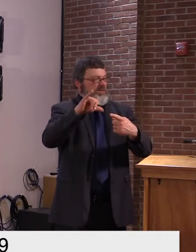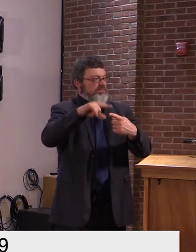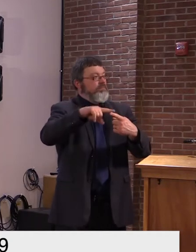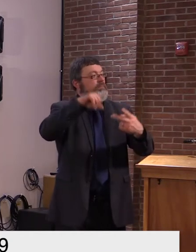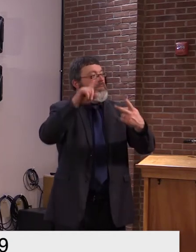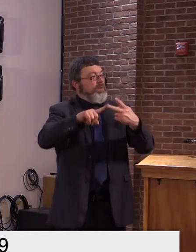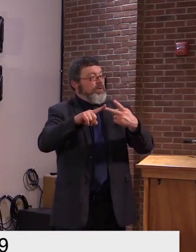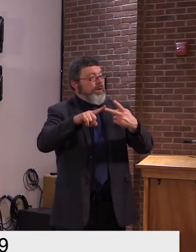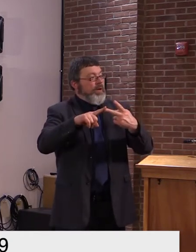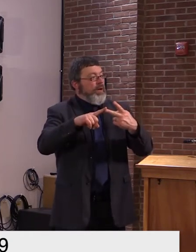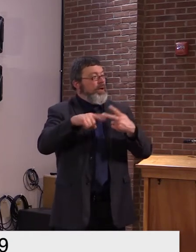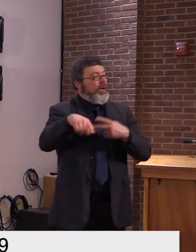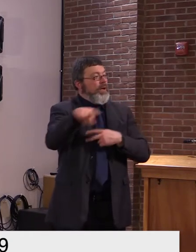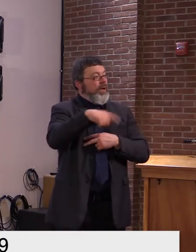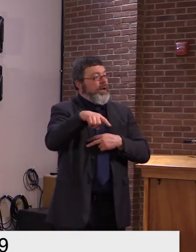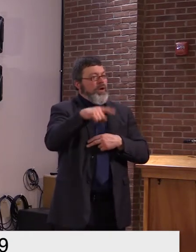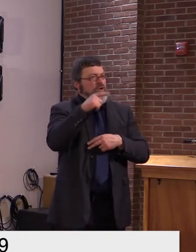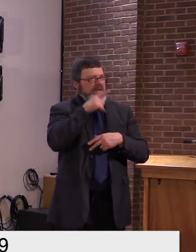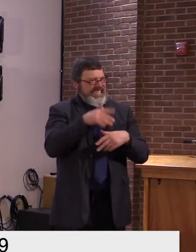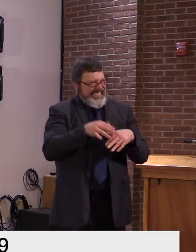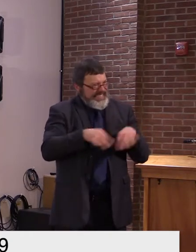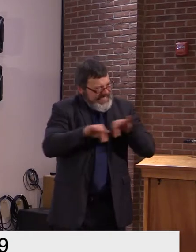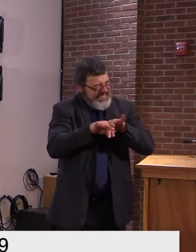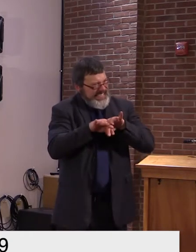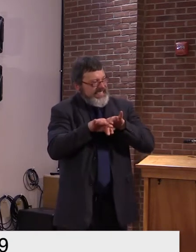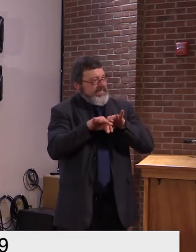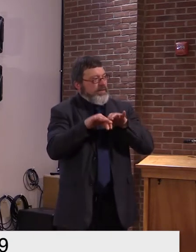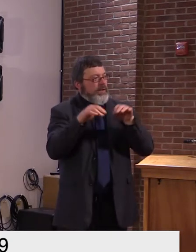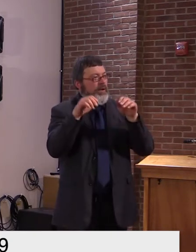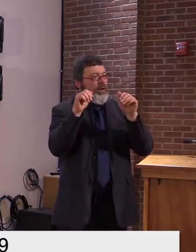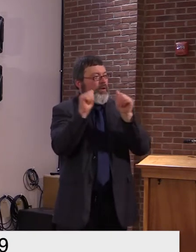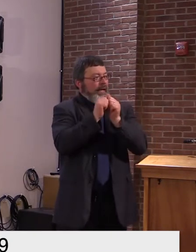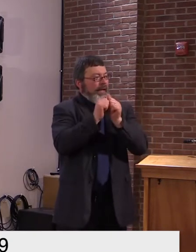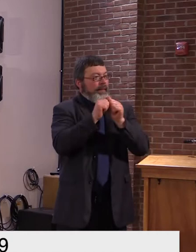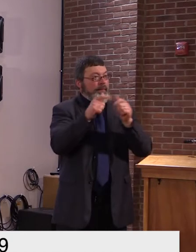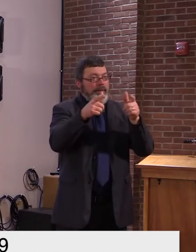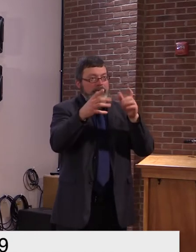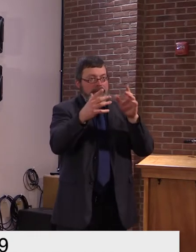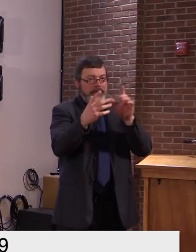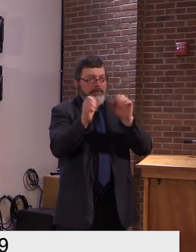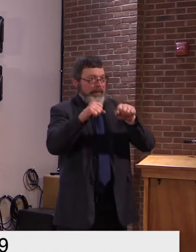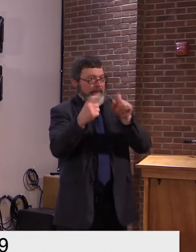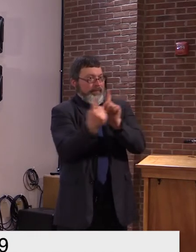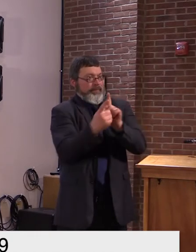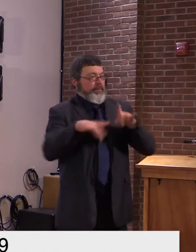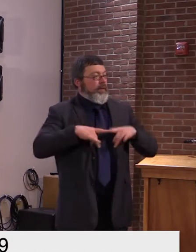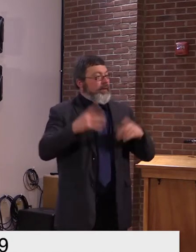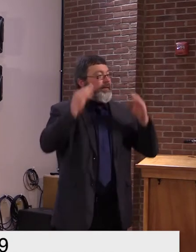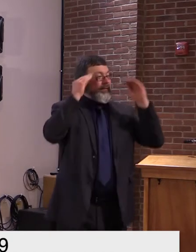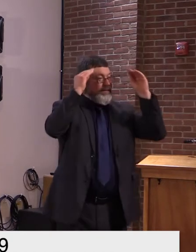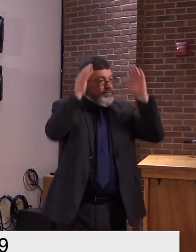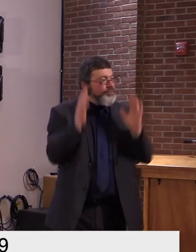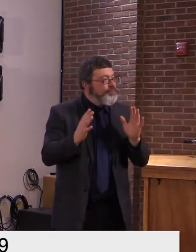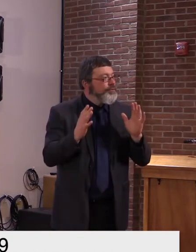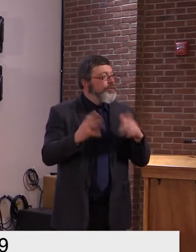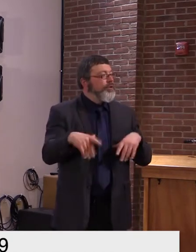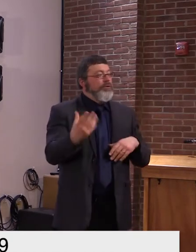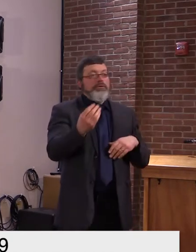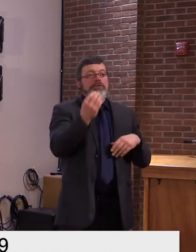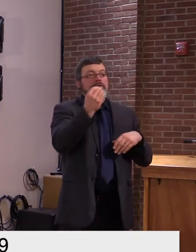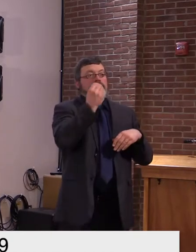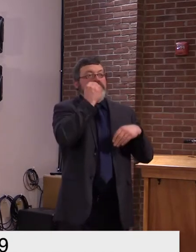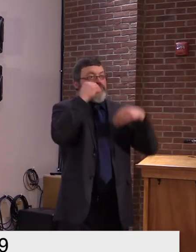Because everyone is now asking about it, I'm just going to say a word about the new SARS-CoV-2 virus